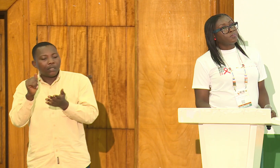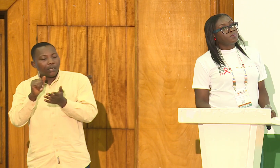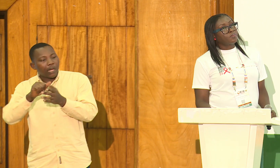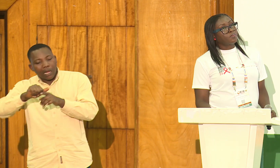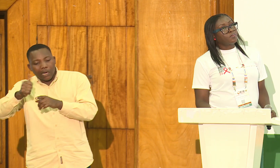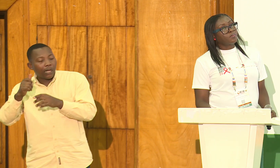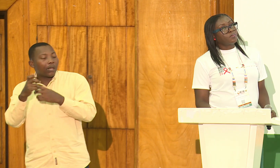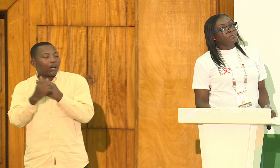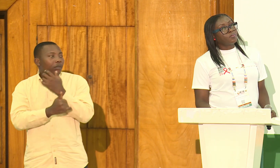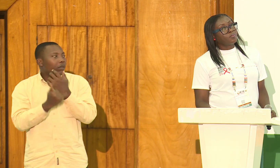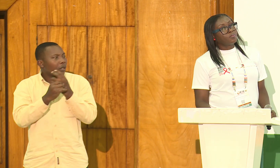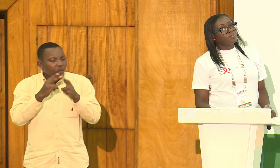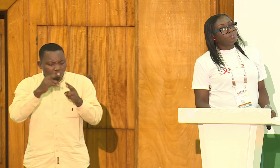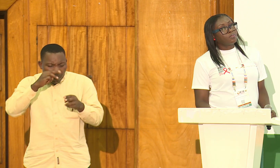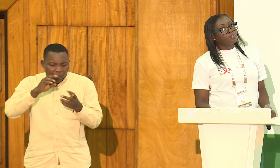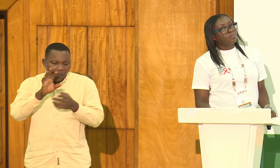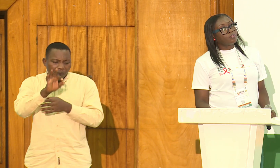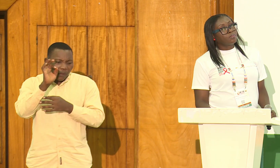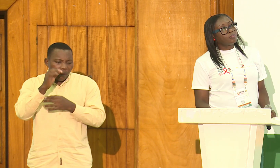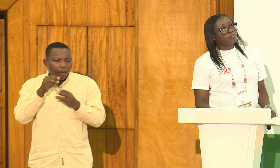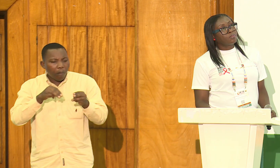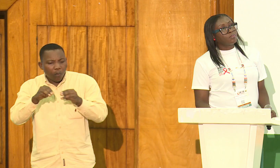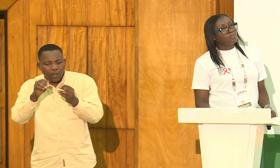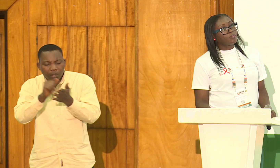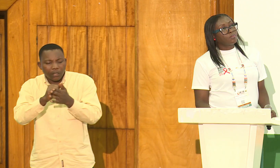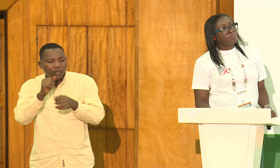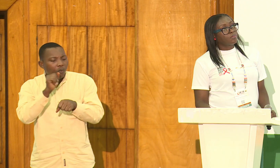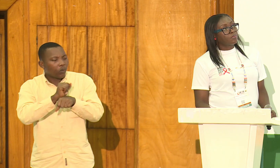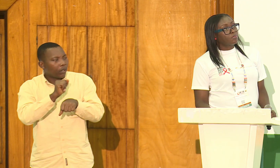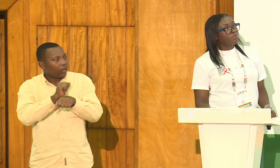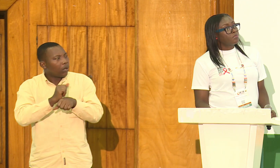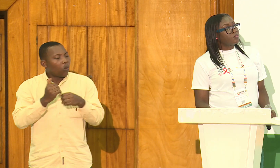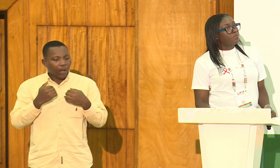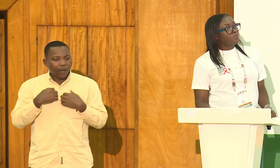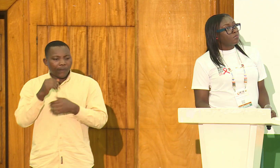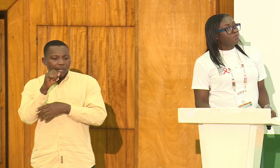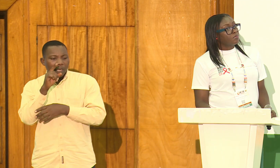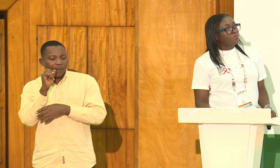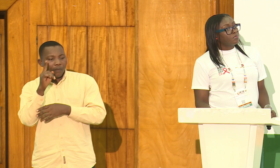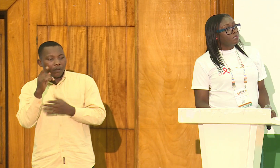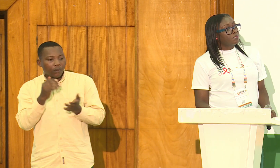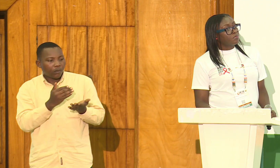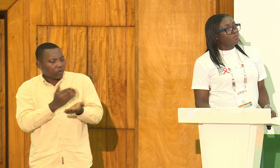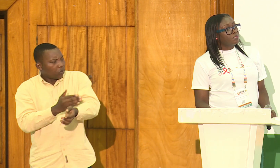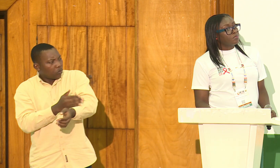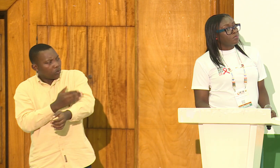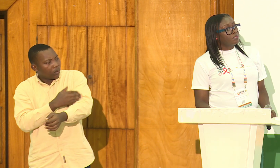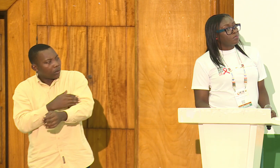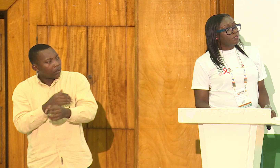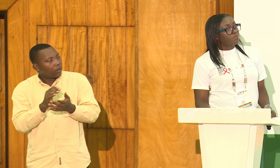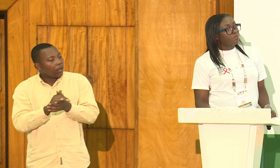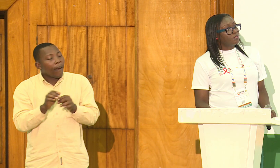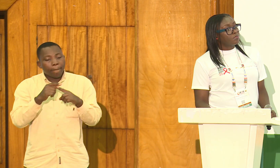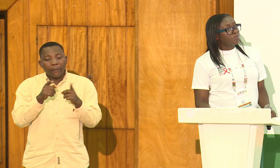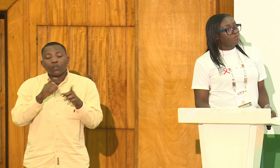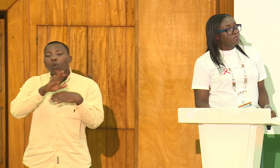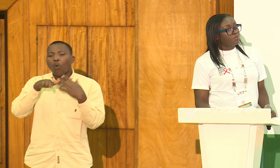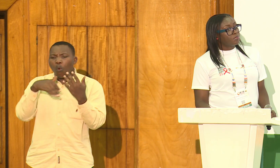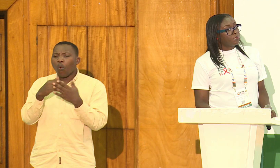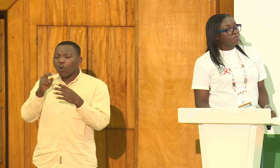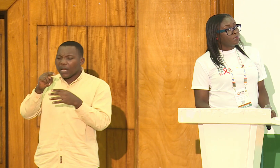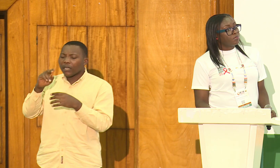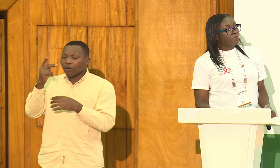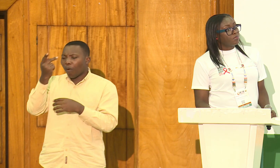that work. So there are about 11 proven and also the WHO best buys. But with that said, that needs a lot of political